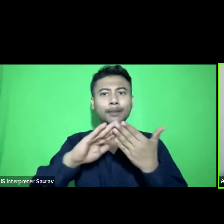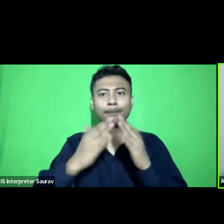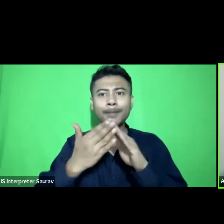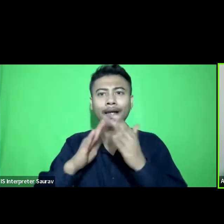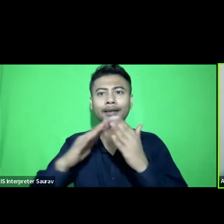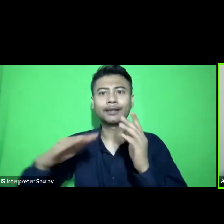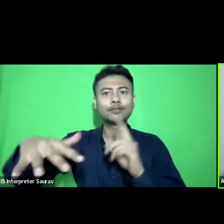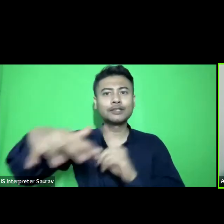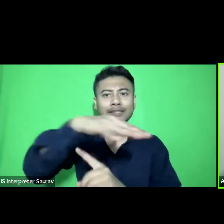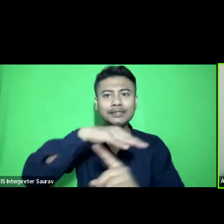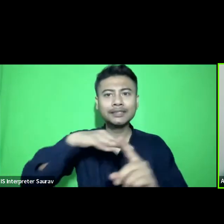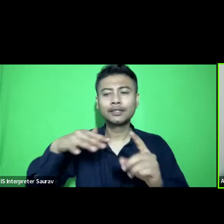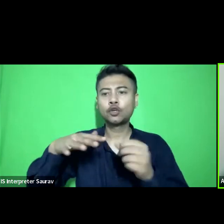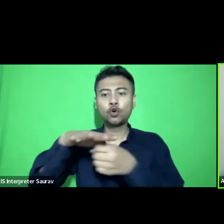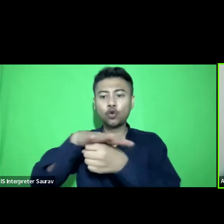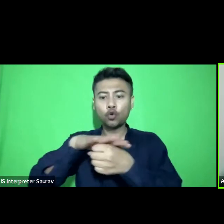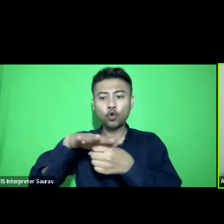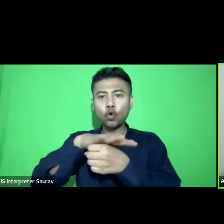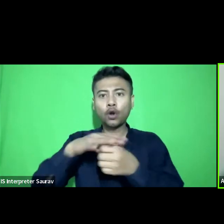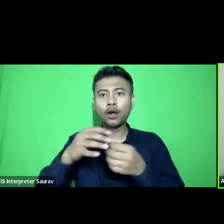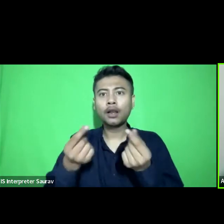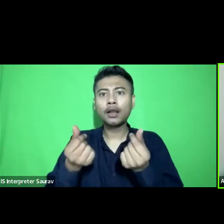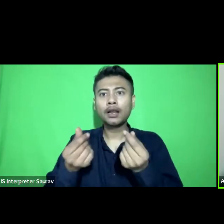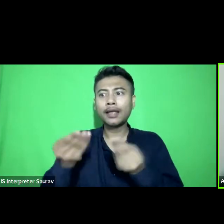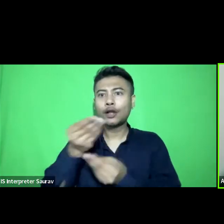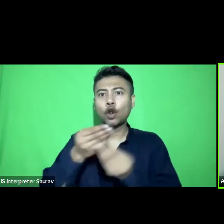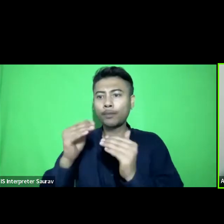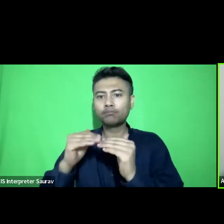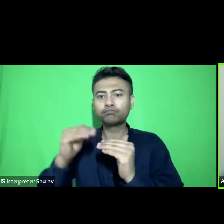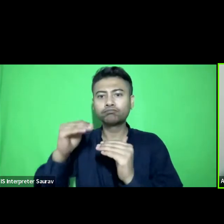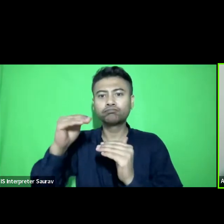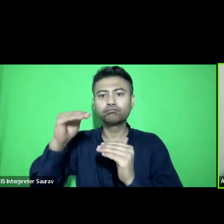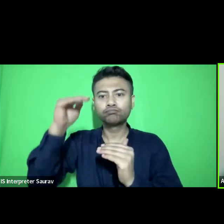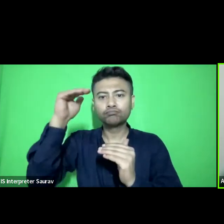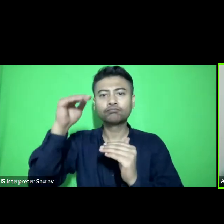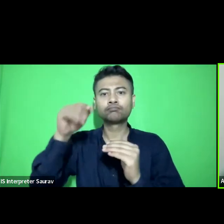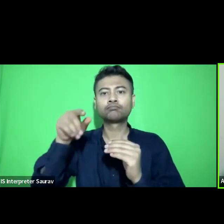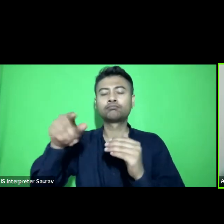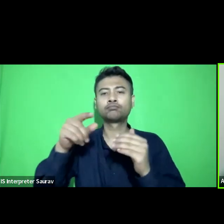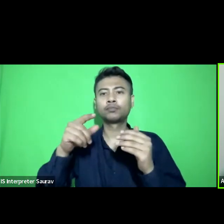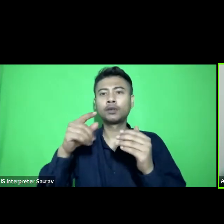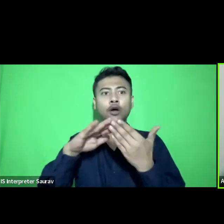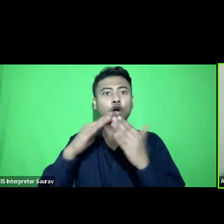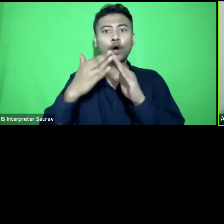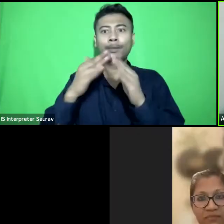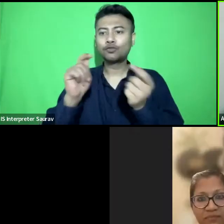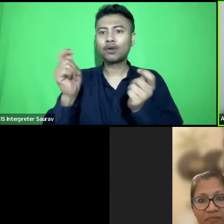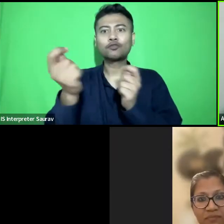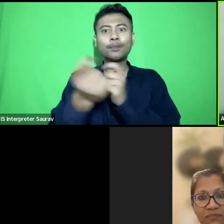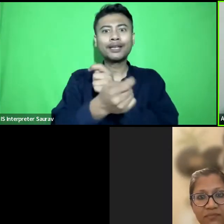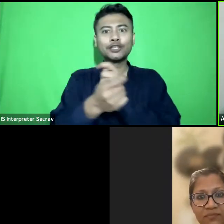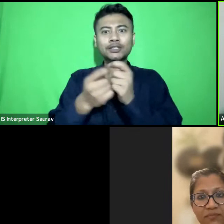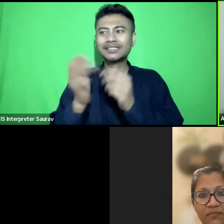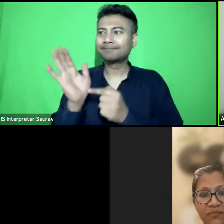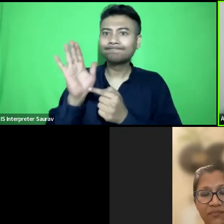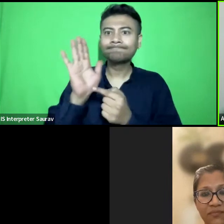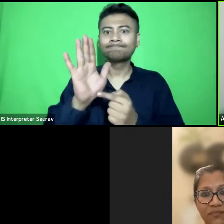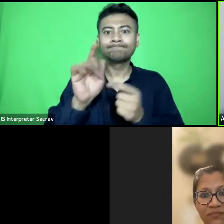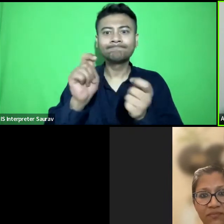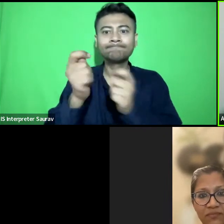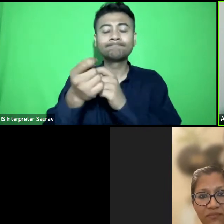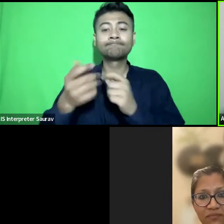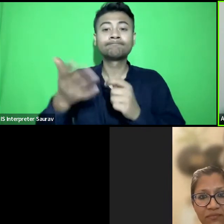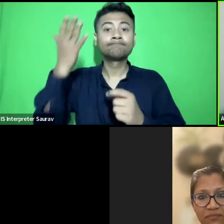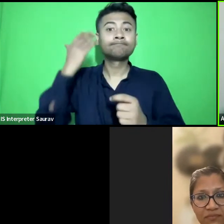growth, and while applying urban design concepts for visible urban transformations. Prior to India, she managed the Clean and Green